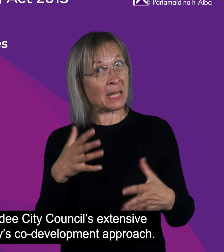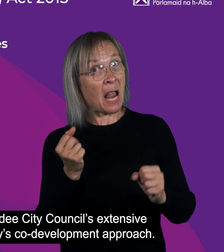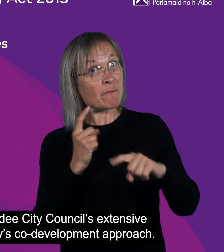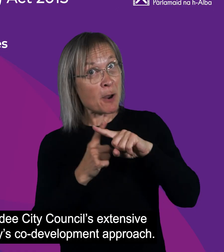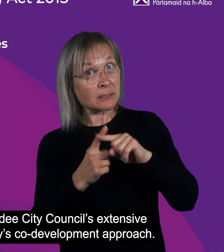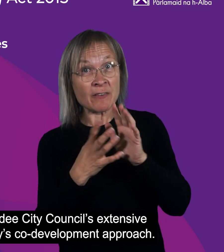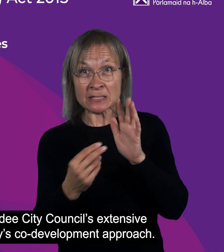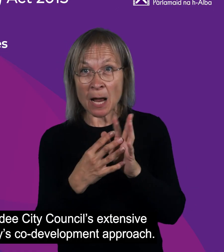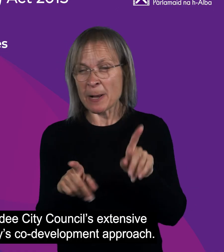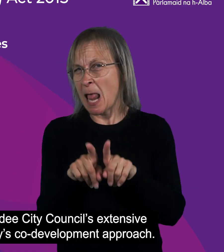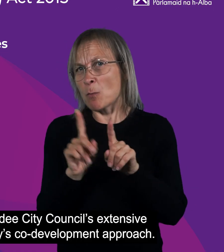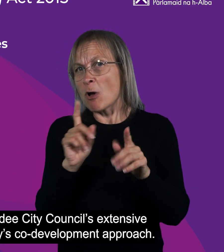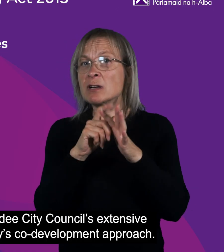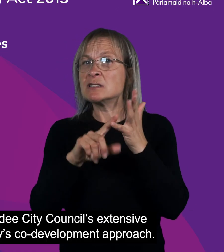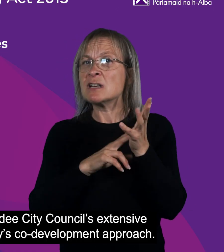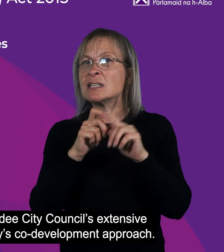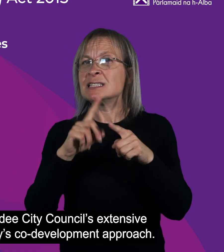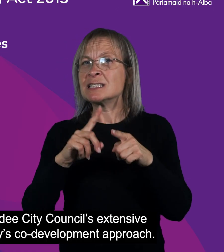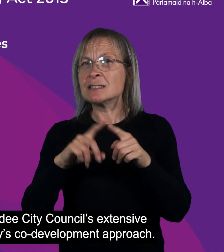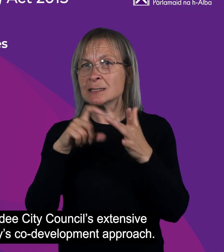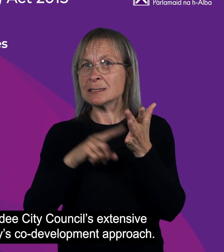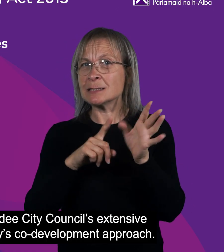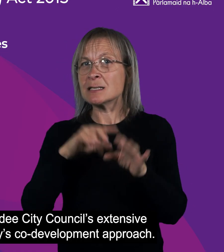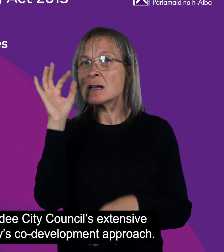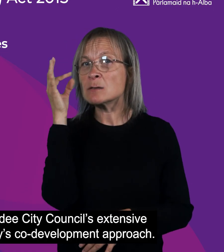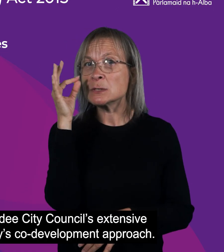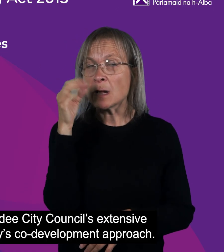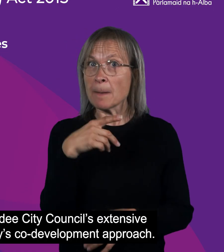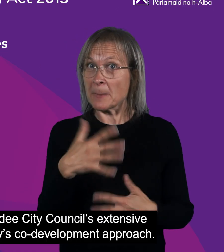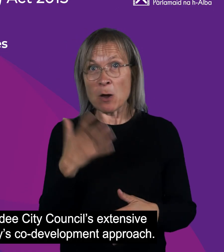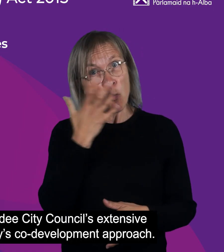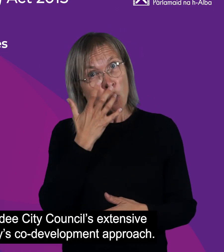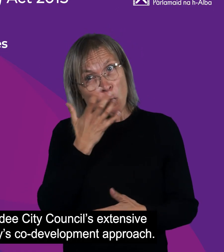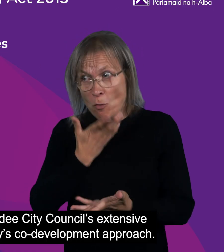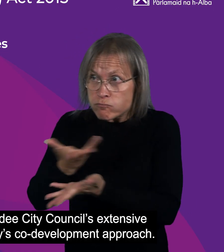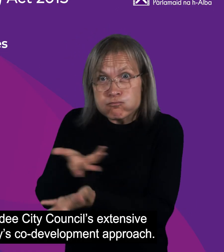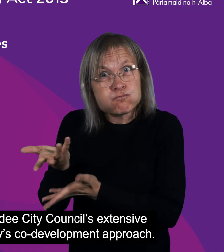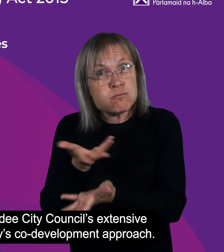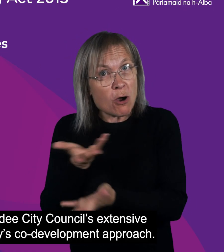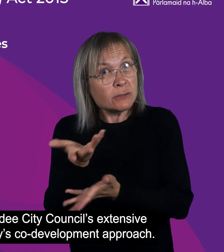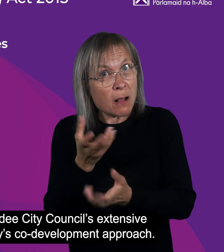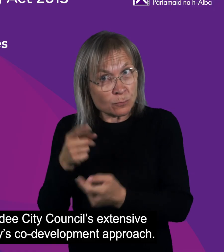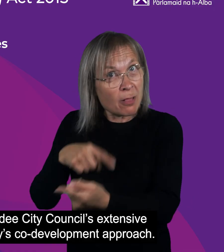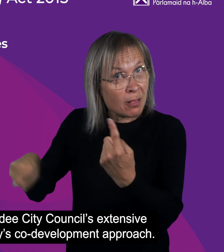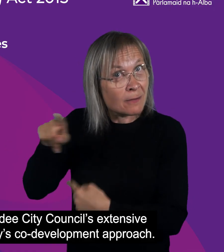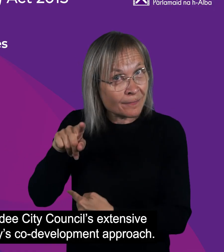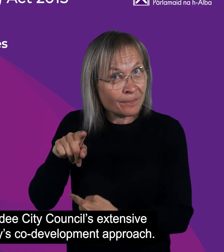Positive examples included Dundee City Council's extensive consultation and NHS Forth Valley's co-development